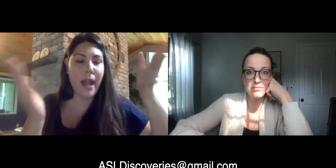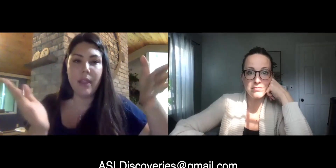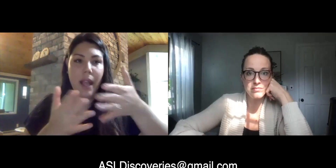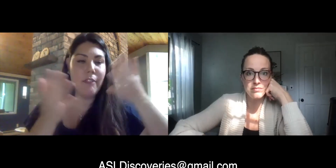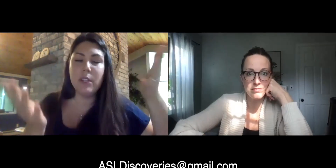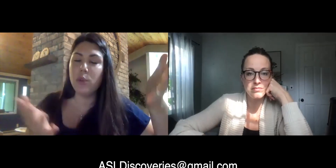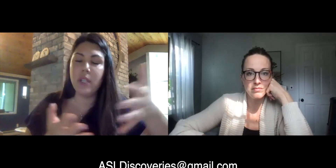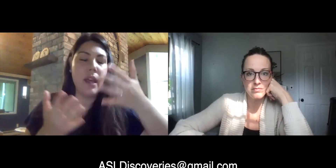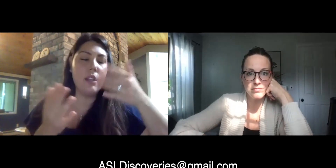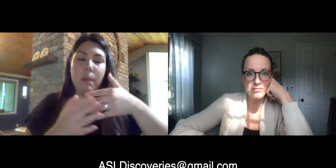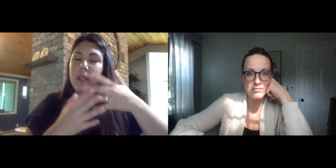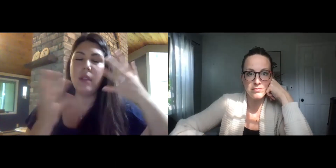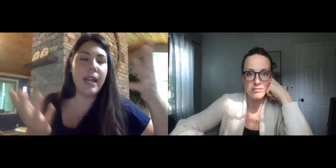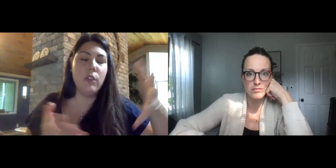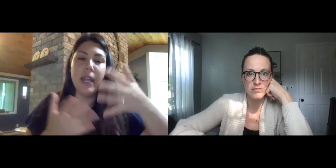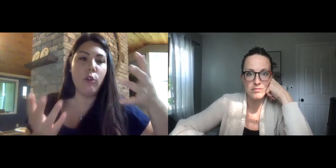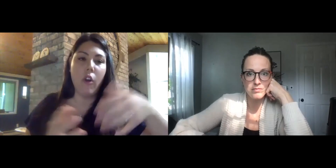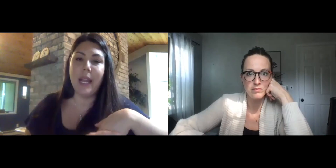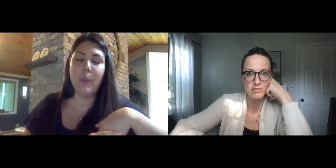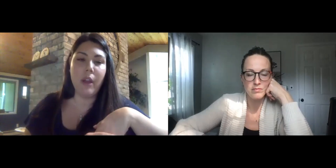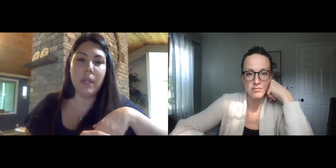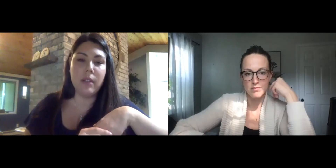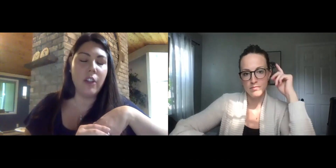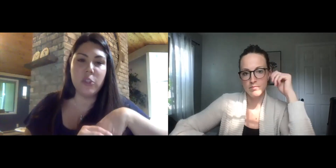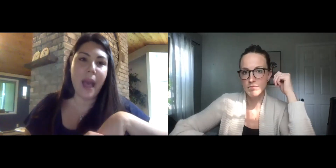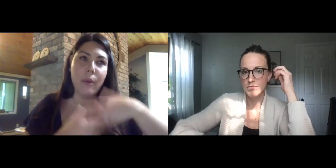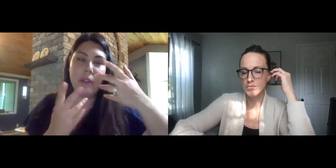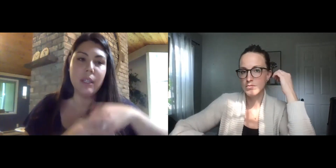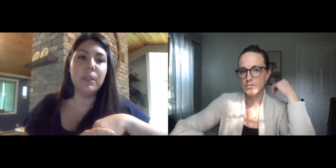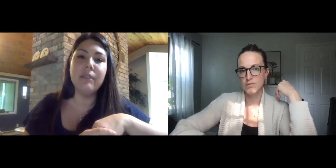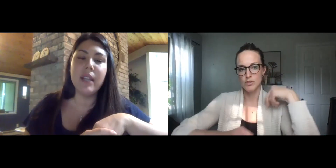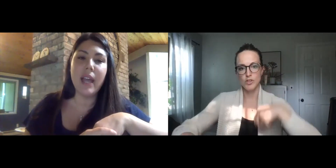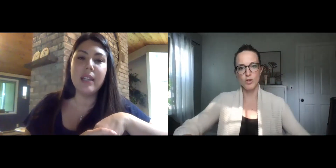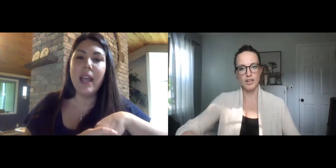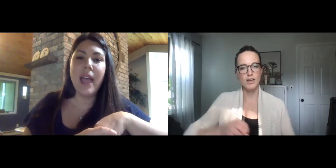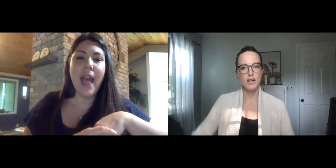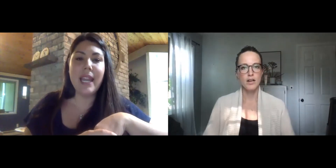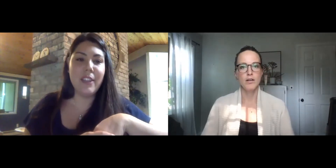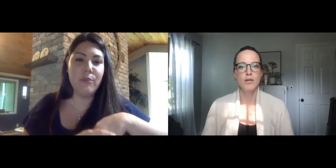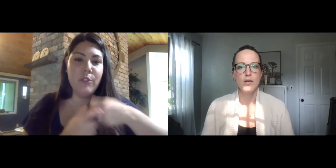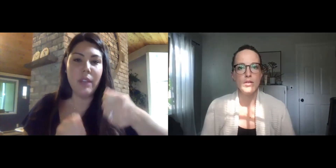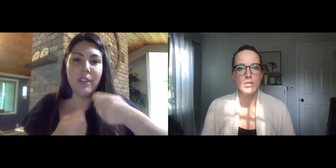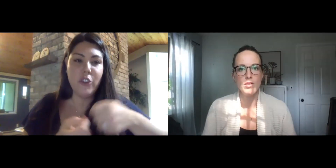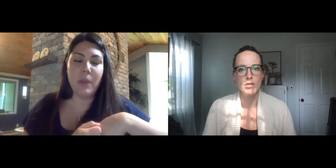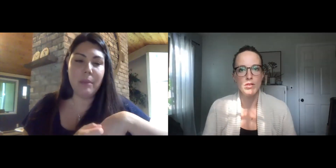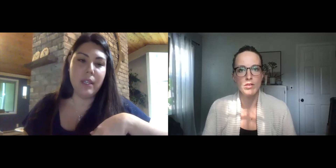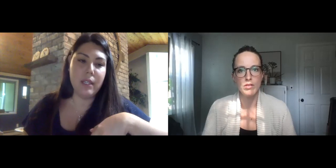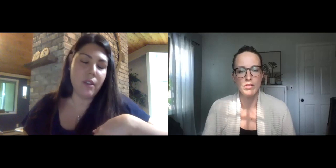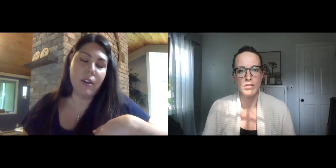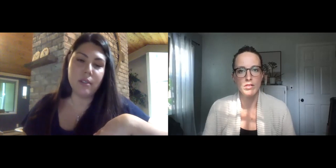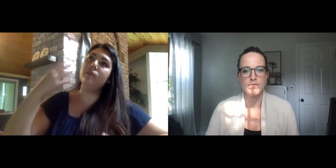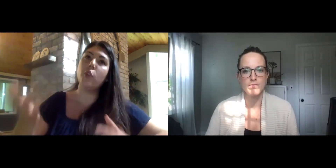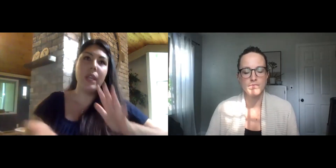out any resources online. I mean, and you can't go wrong anywhere. I mean, knowledge is power. I really believe it. And totally. Anything you're giving to your baby